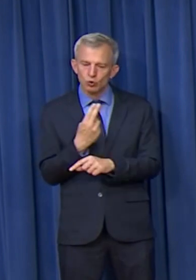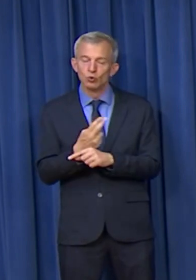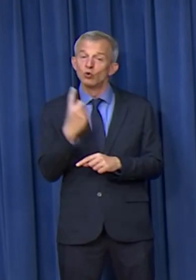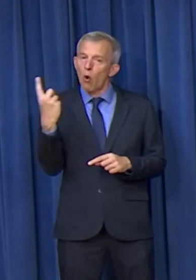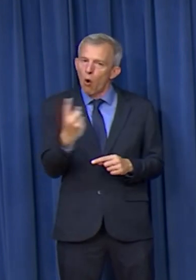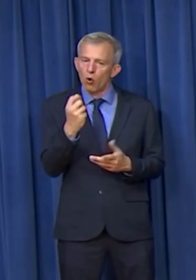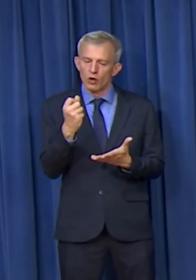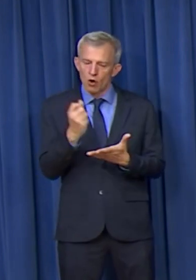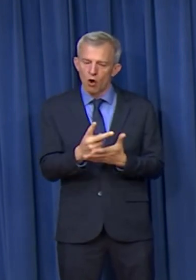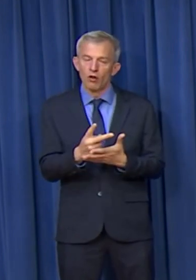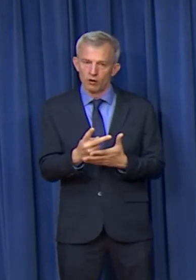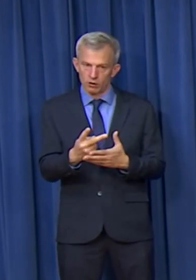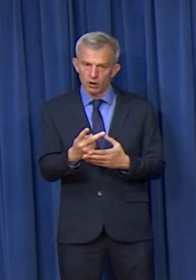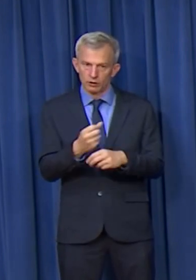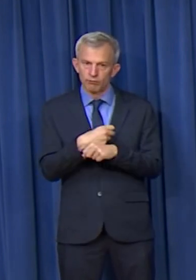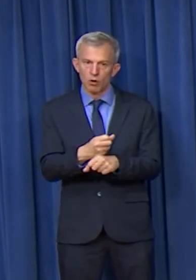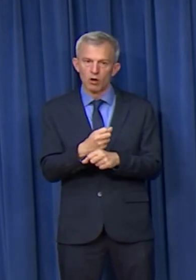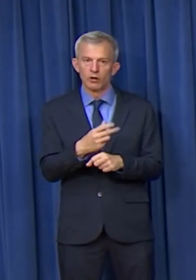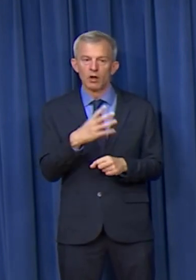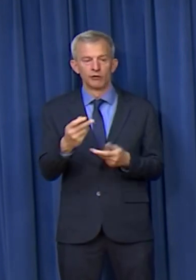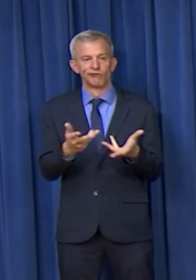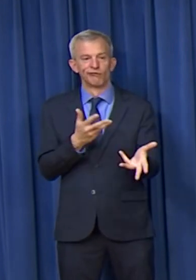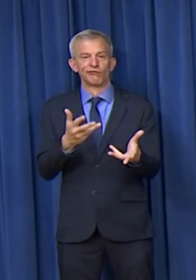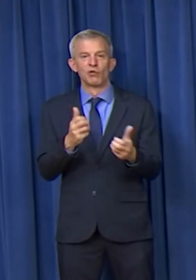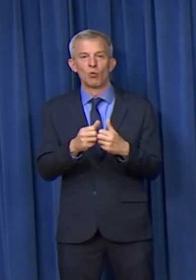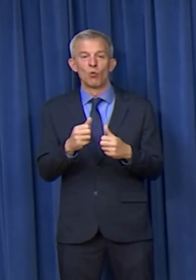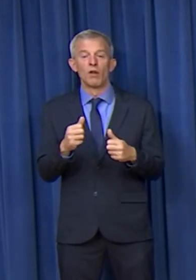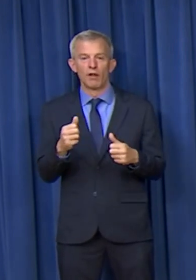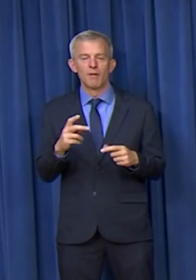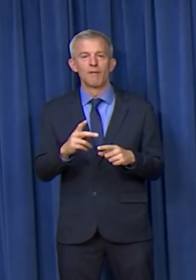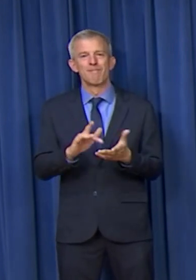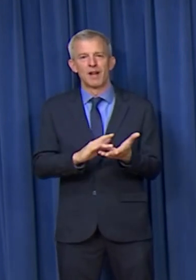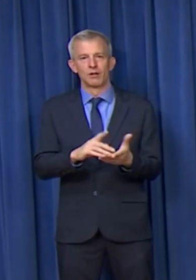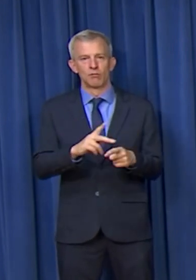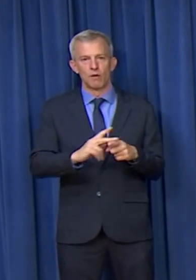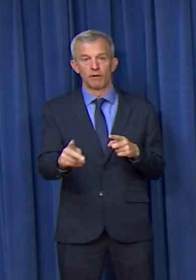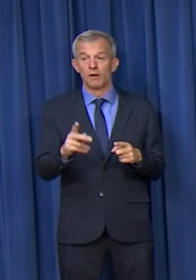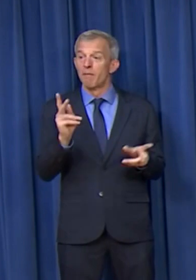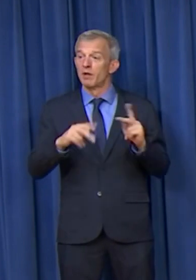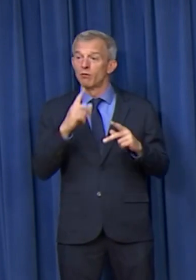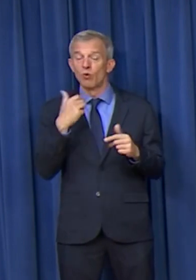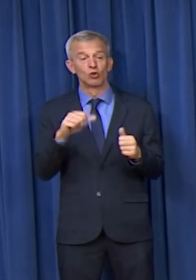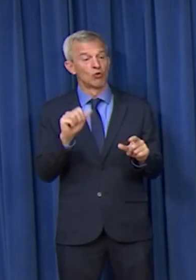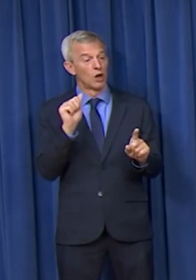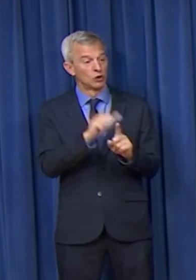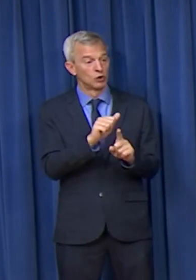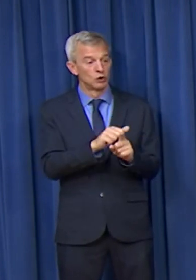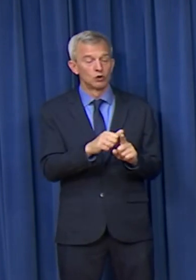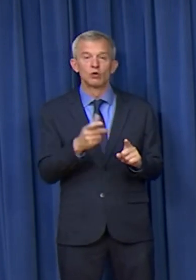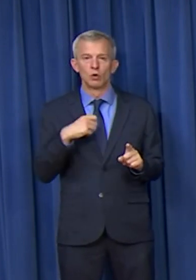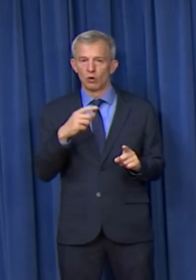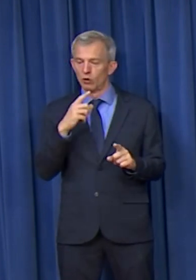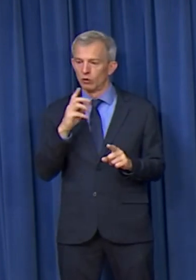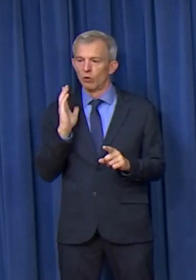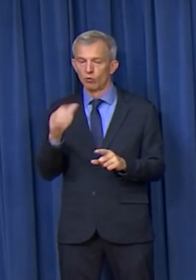to assure that anyone who tries to take advantage of them is brought to account. A second question from Margaret